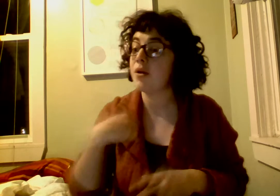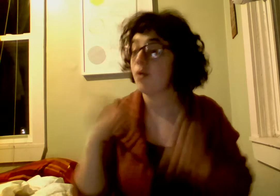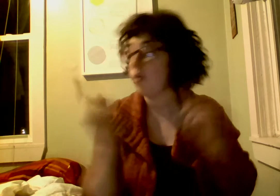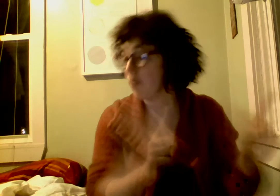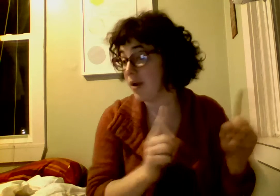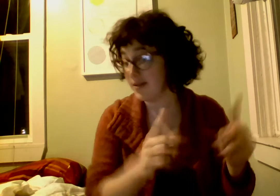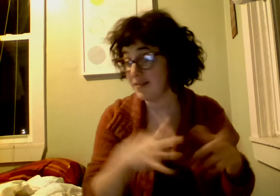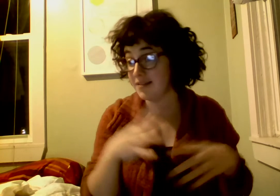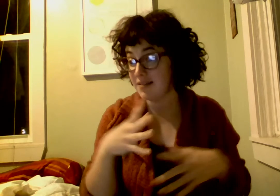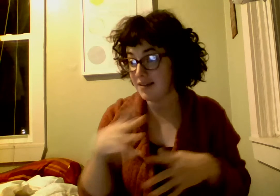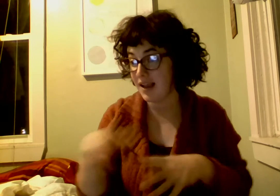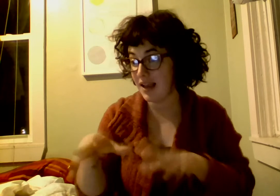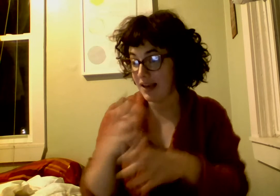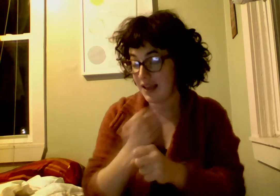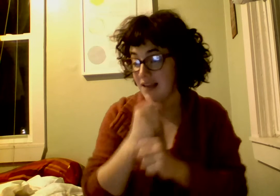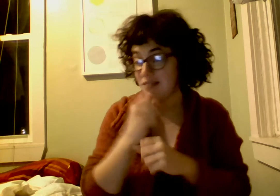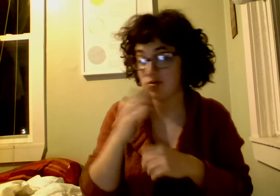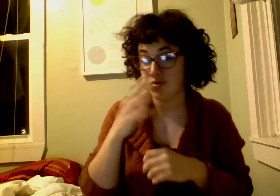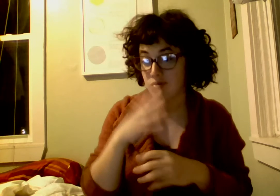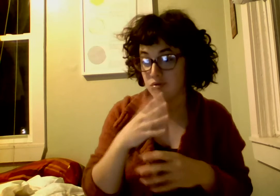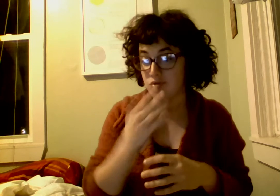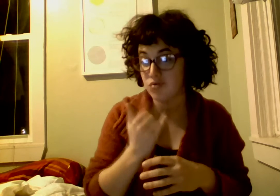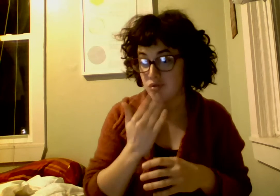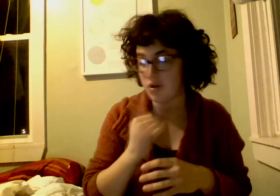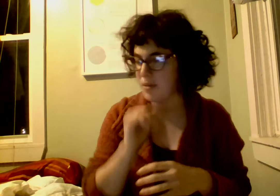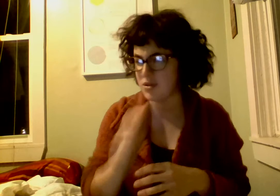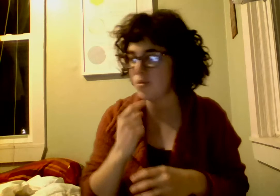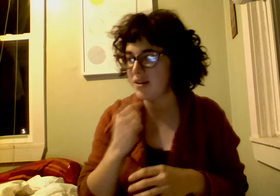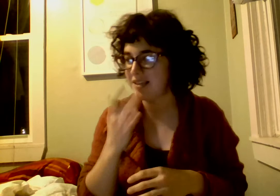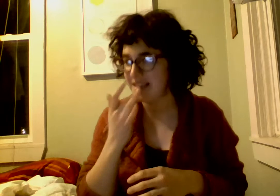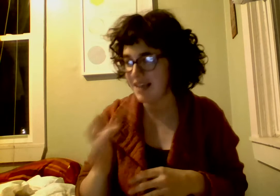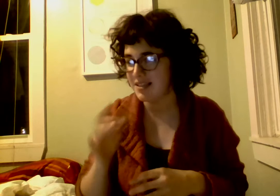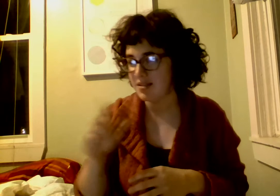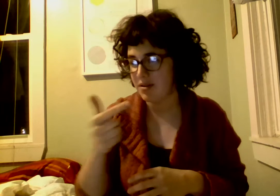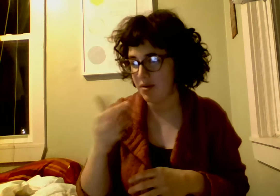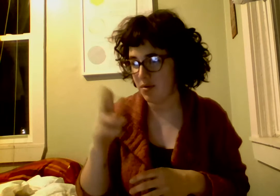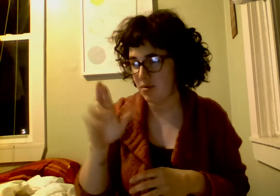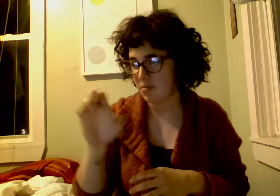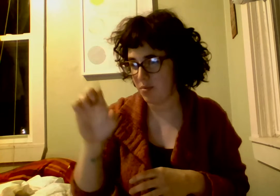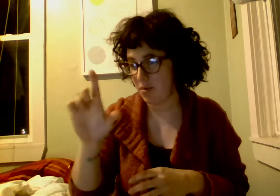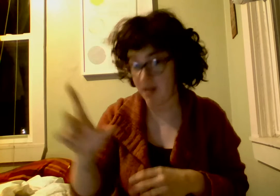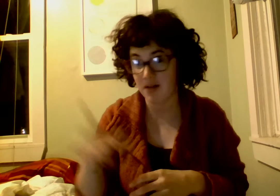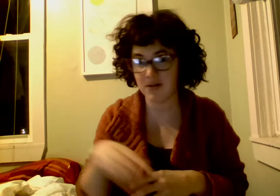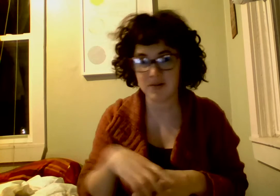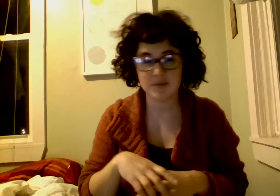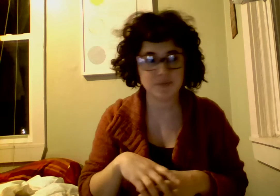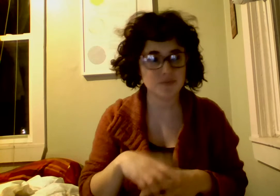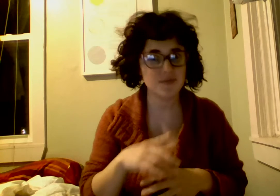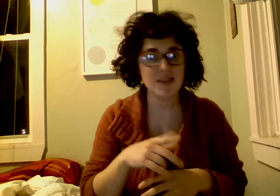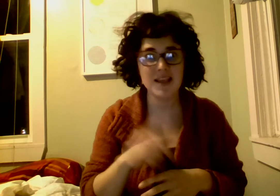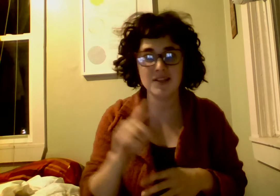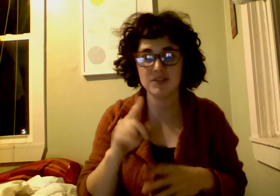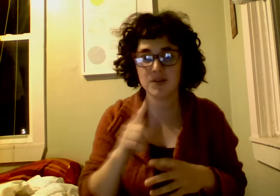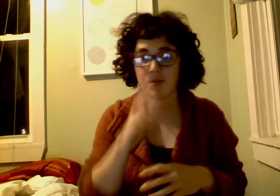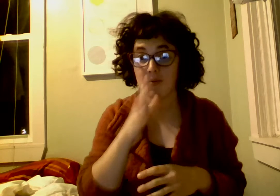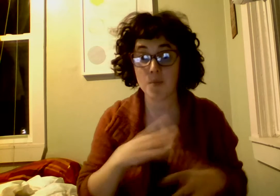gruel. So she left. As soon as she was out the door, the cat walked up to the gruel, sniffed it, and thought, that